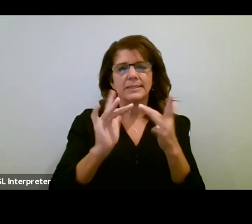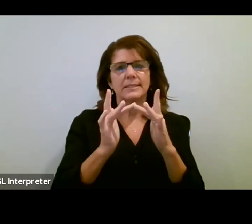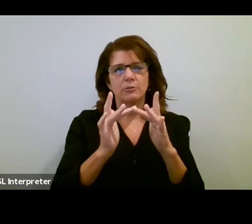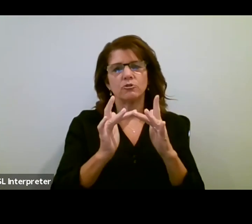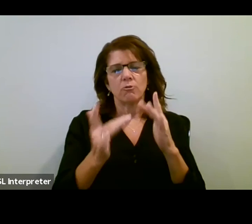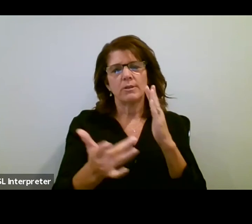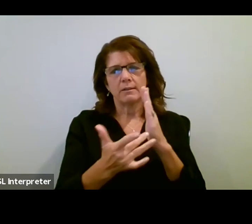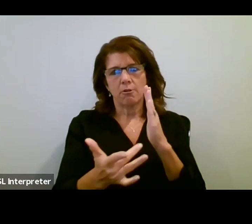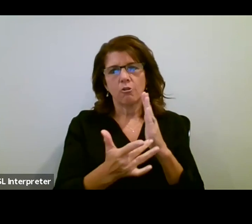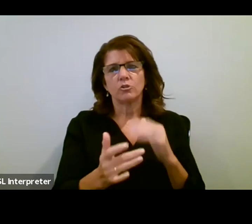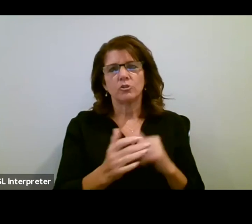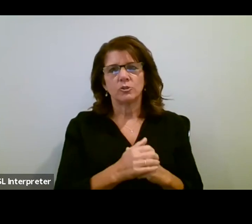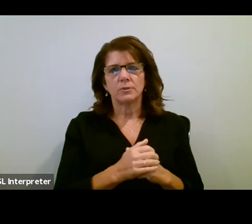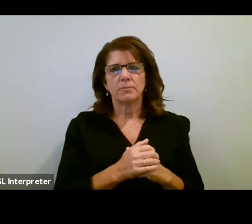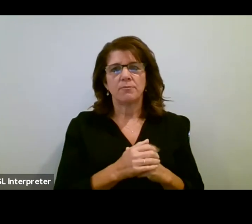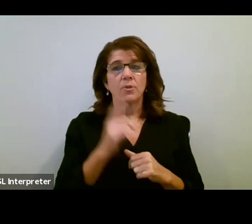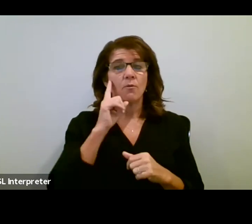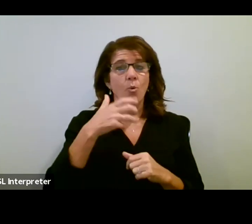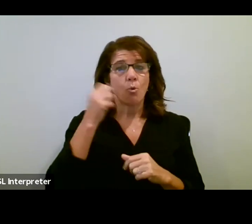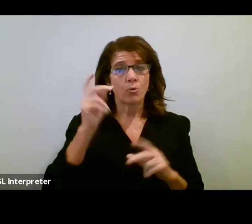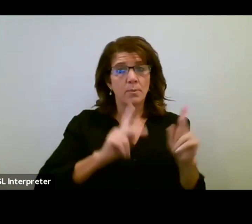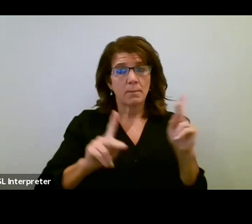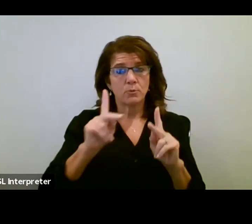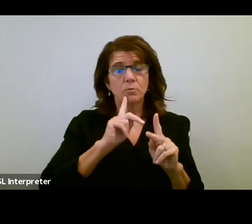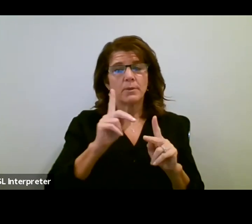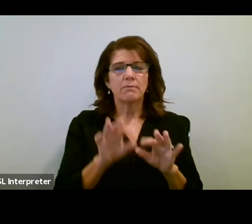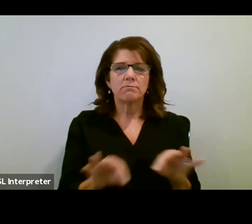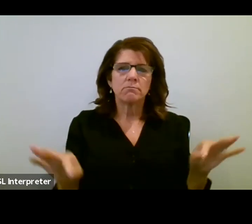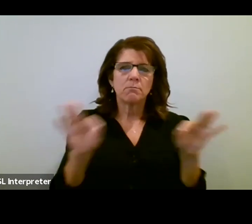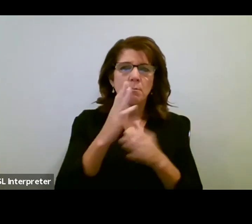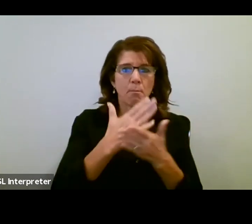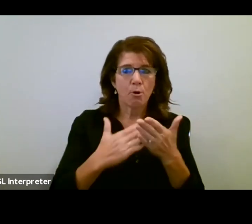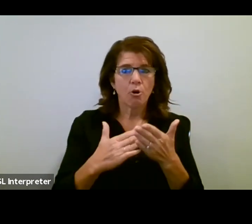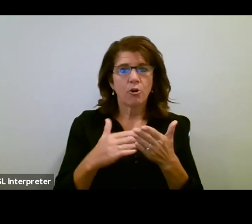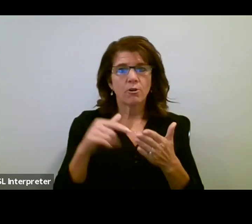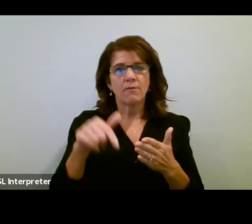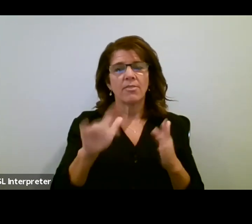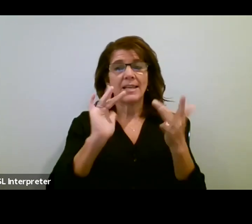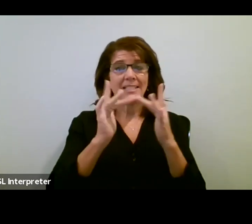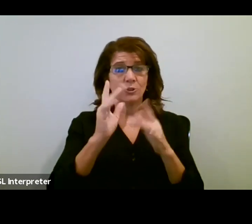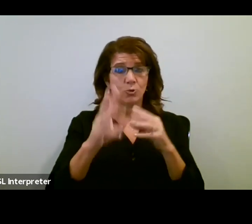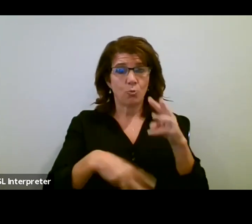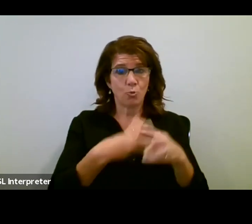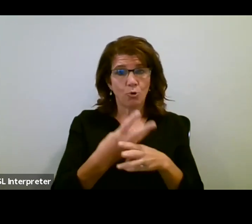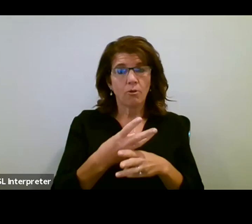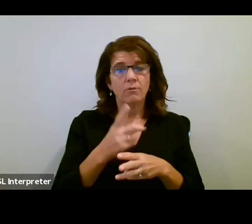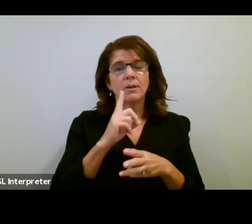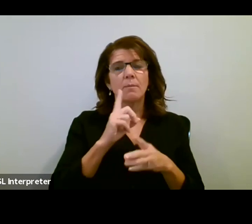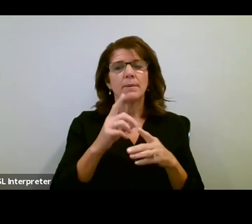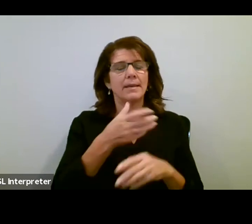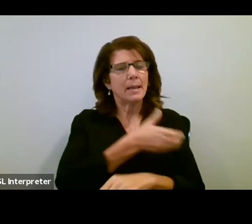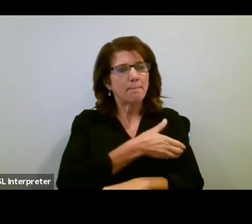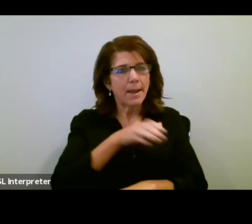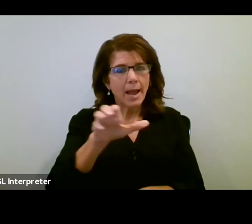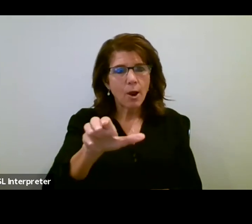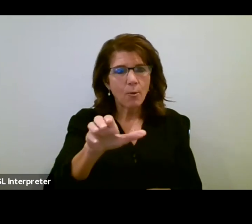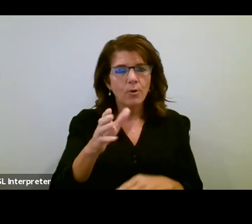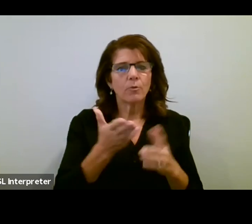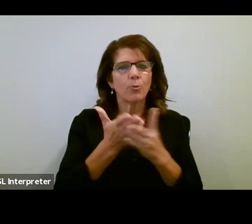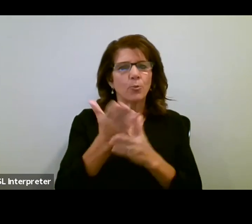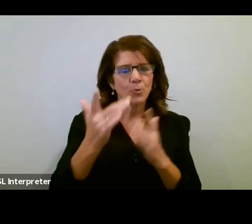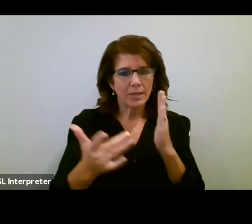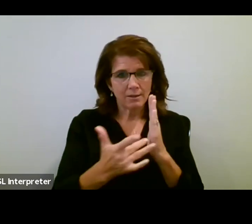technologies. For older persons to be an integral part of the digital world and be empowered by